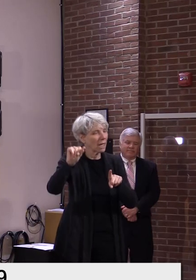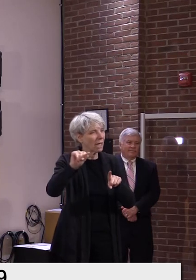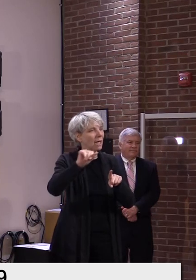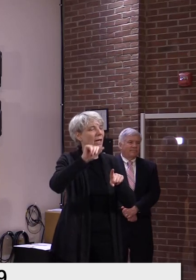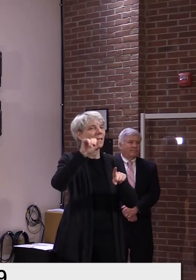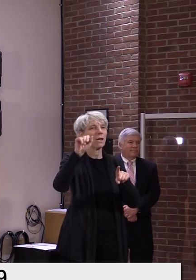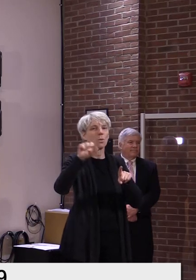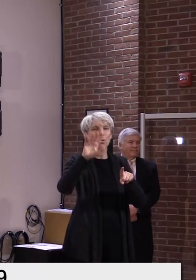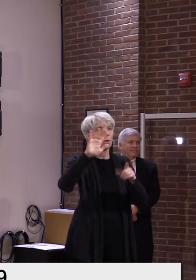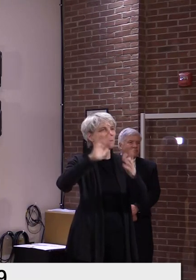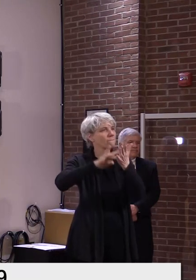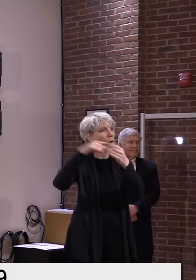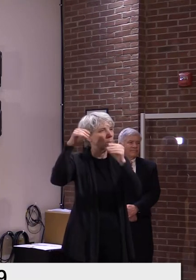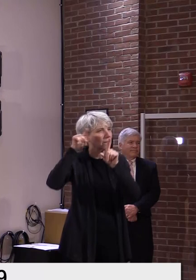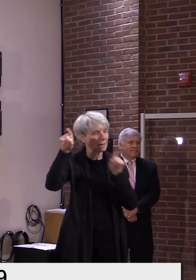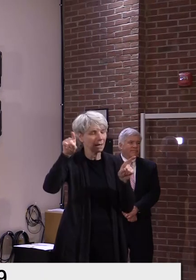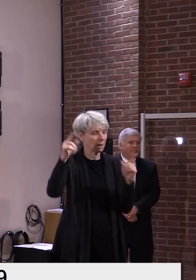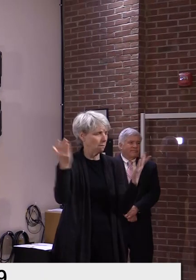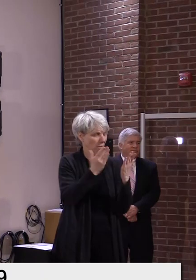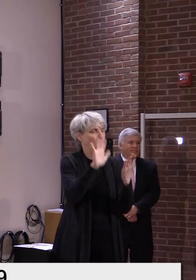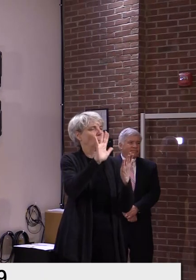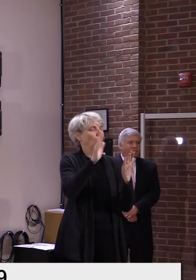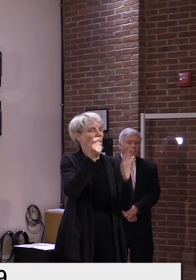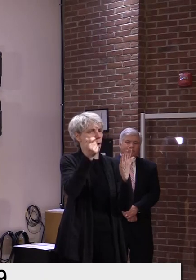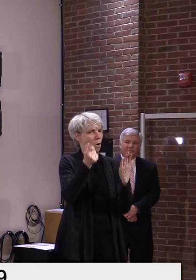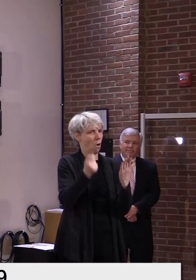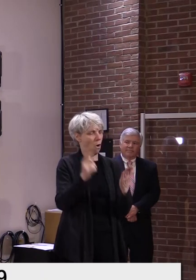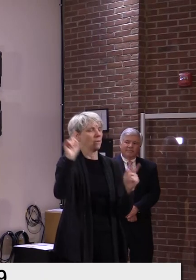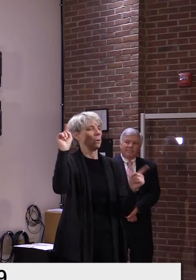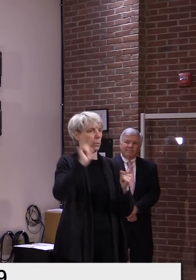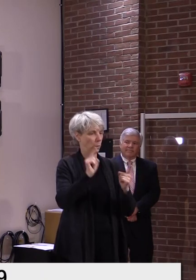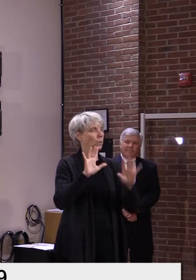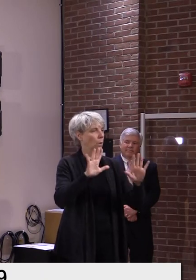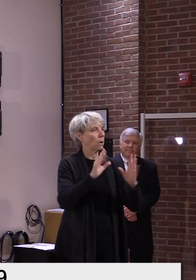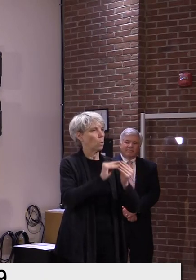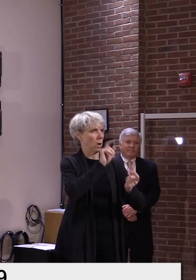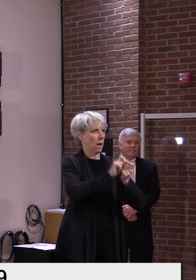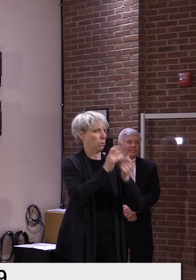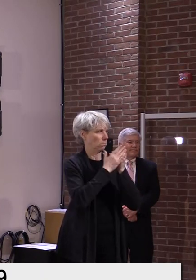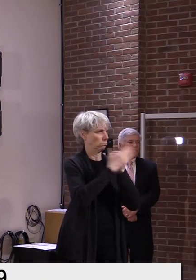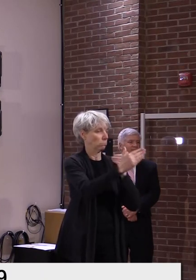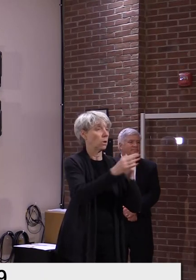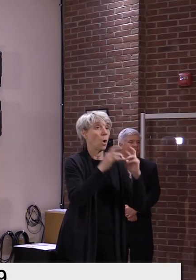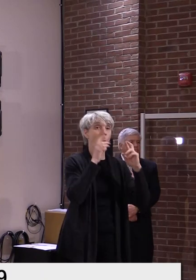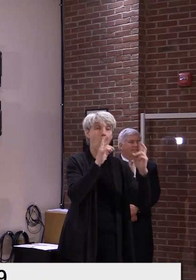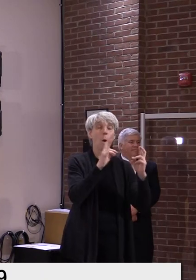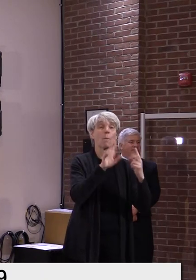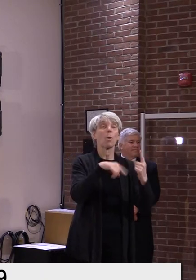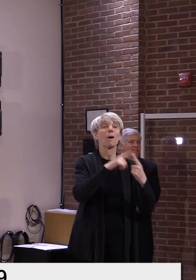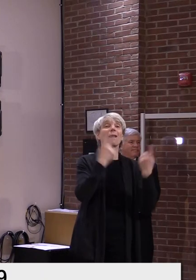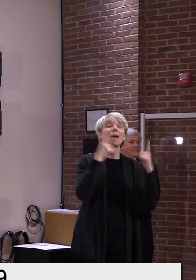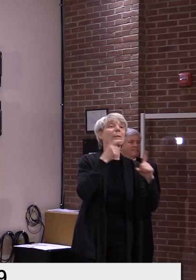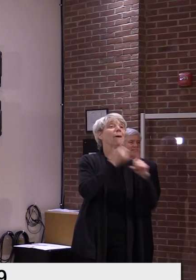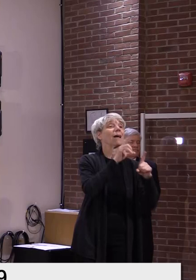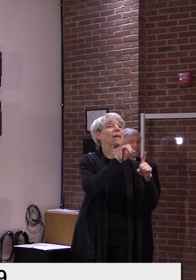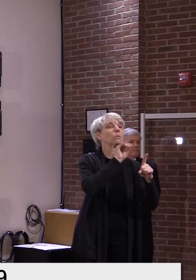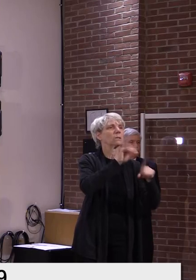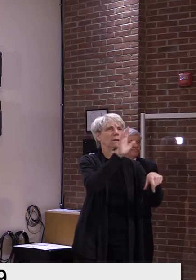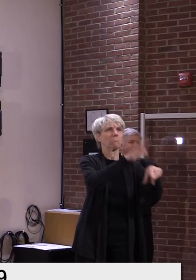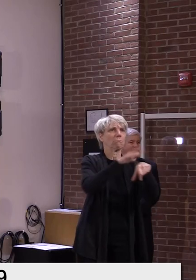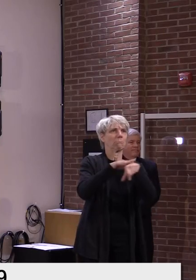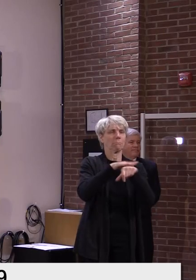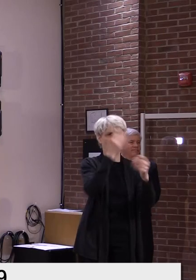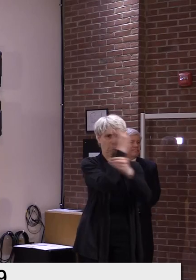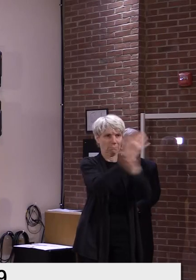will be surprised when we do hit it, and we'll try and get together and have a press conference on that day. And then I guess just my